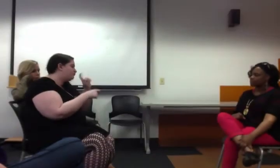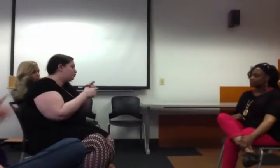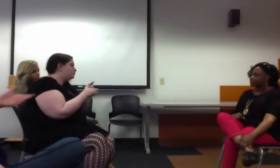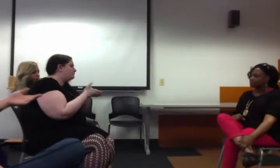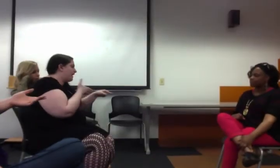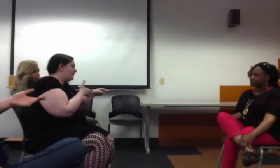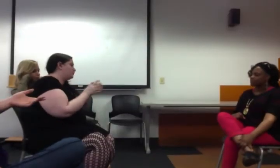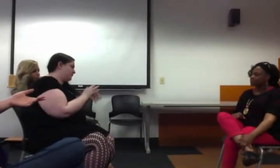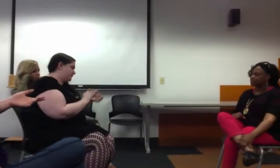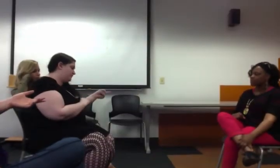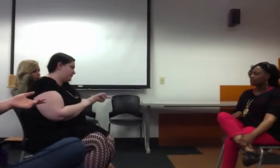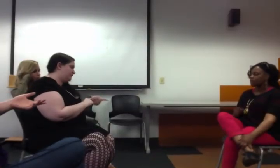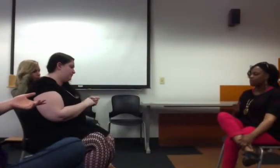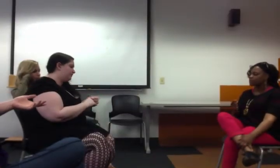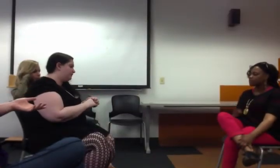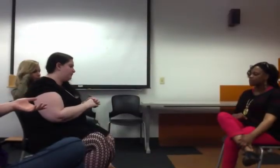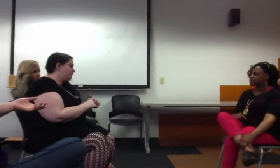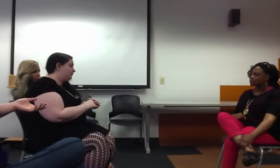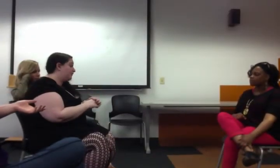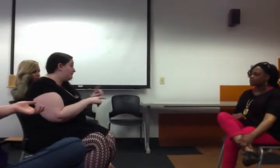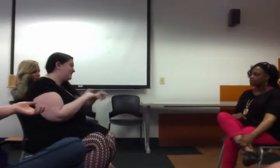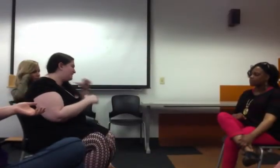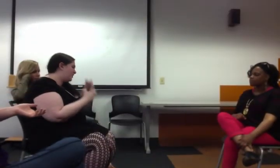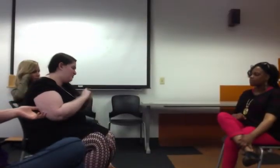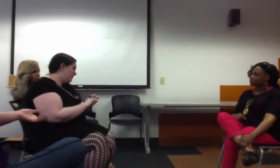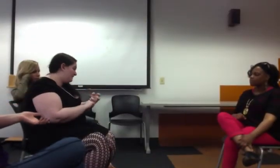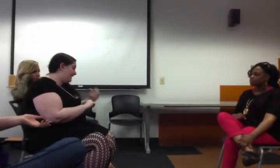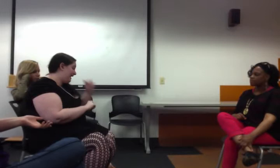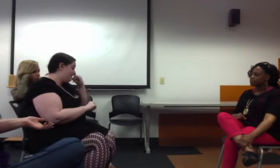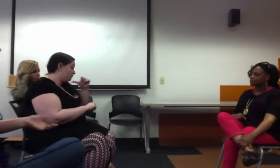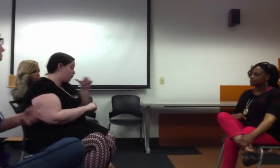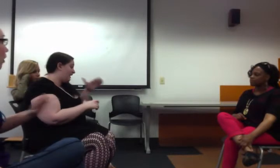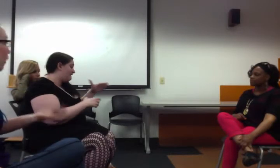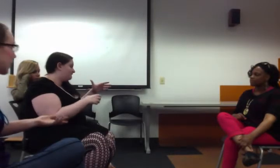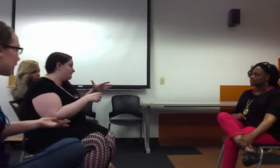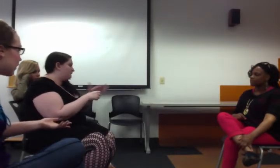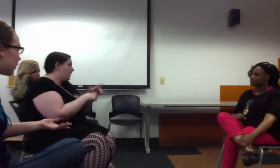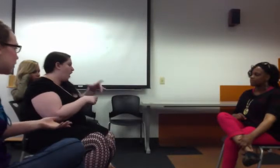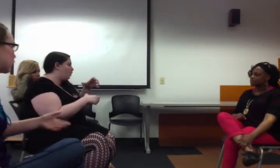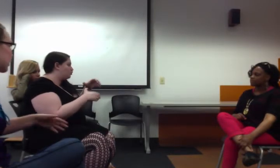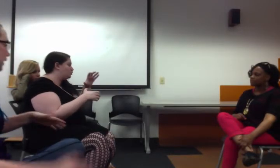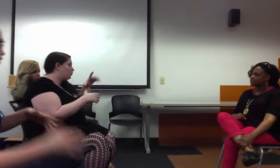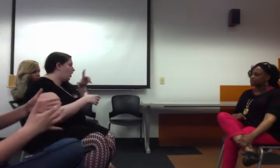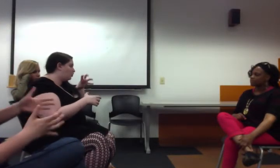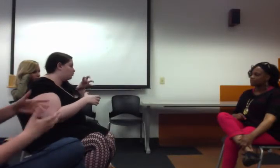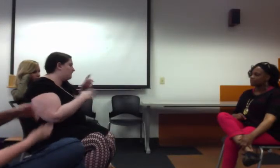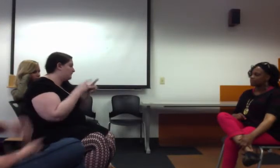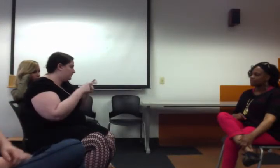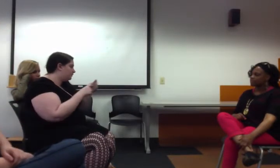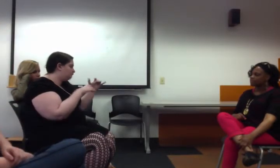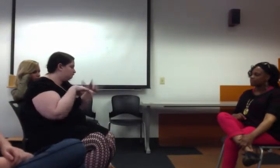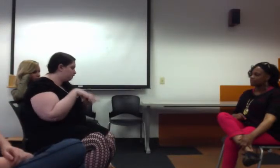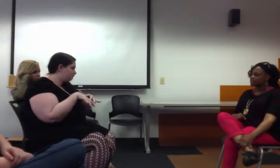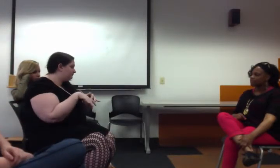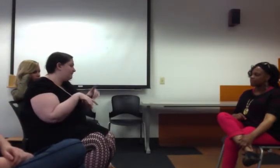if they book a show and they don't have like 100 people coming, just in general, they can't pay for the theater.